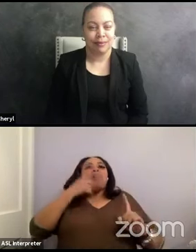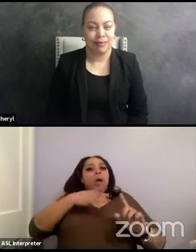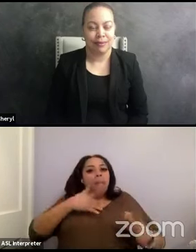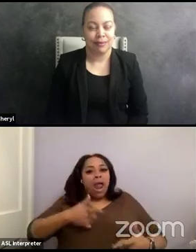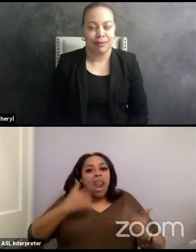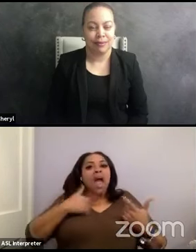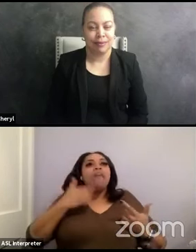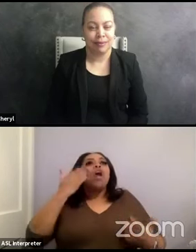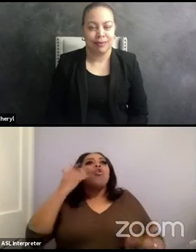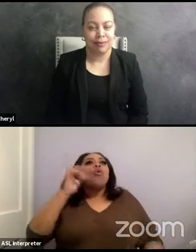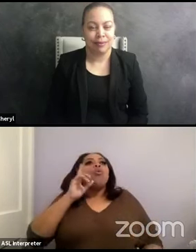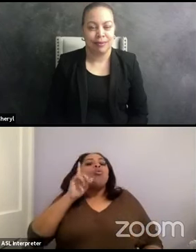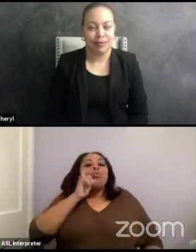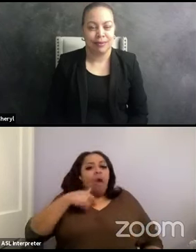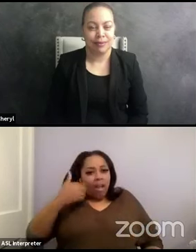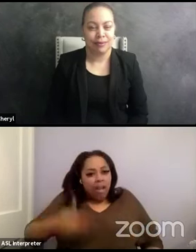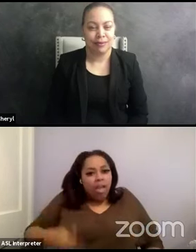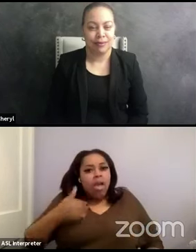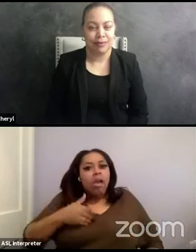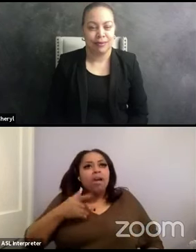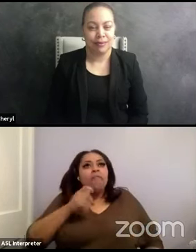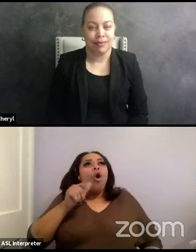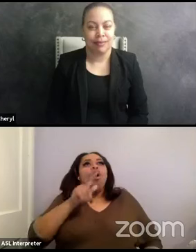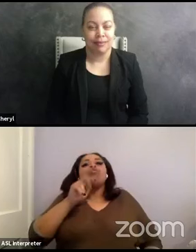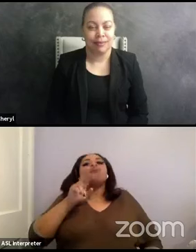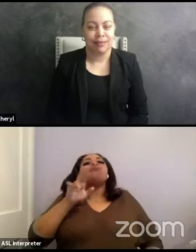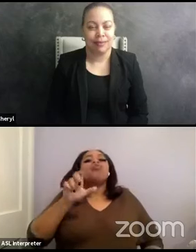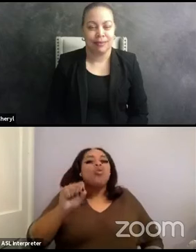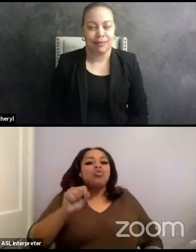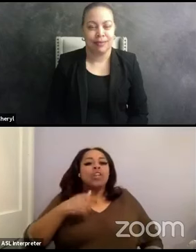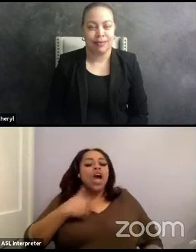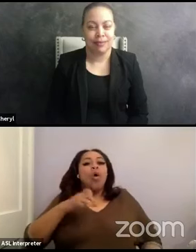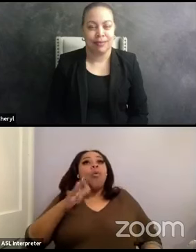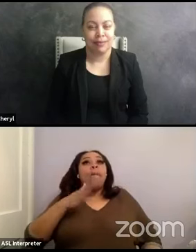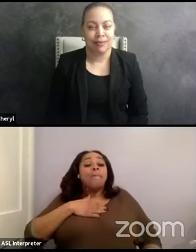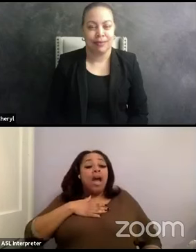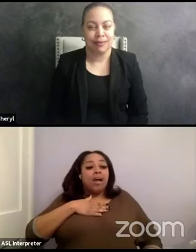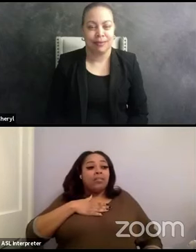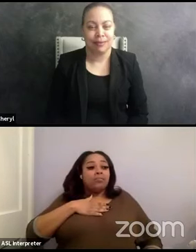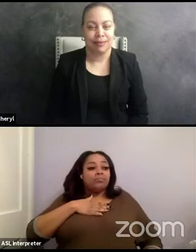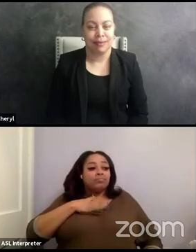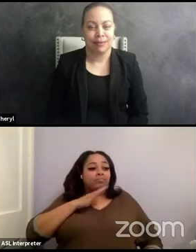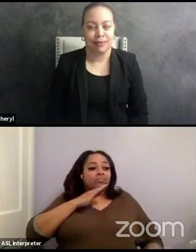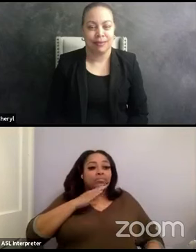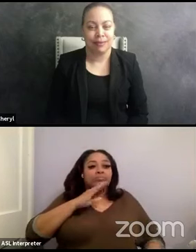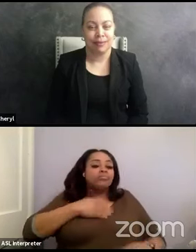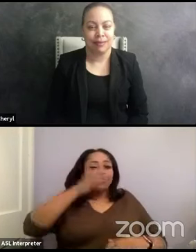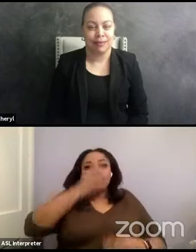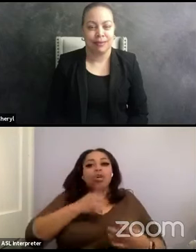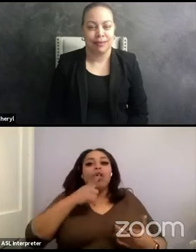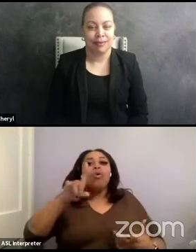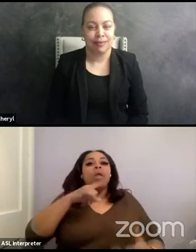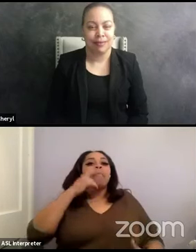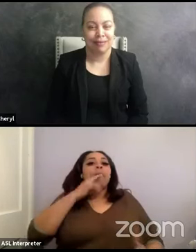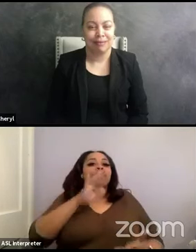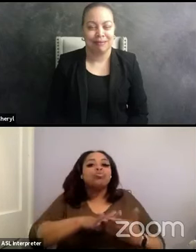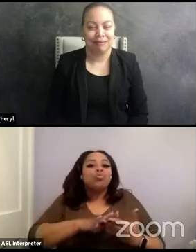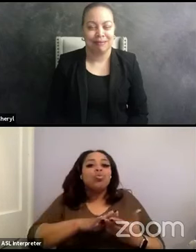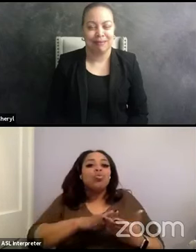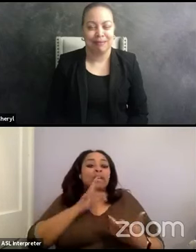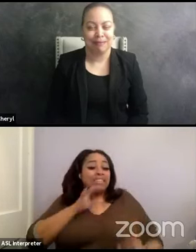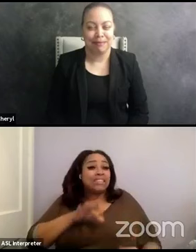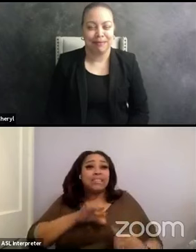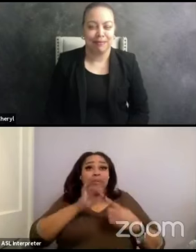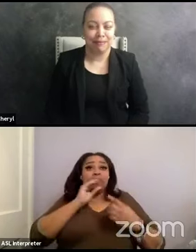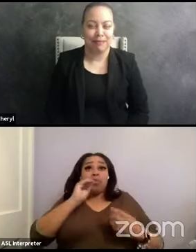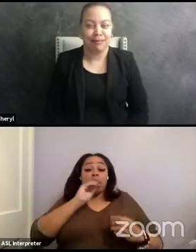who I am and having all these trolls, I don't want my child to go to public school, especially, being